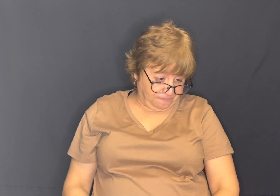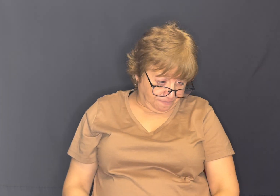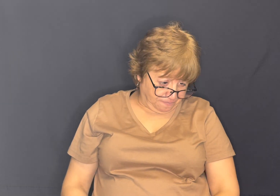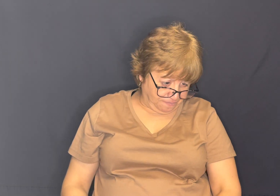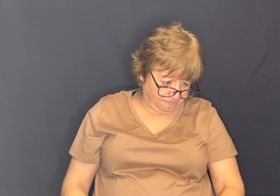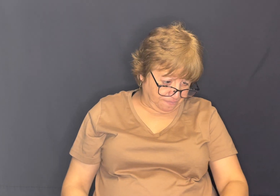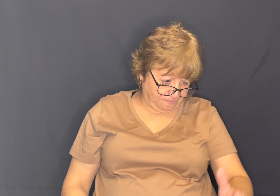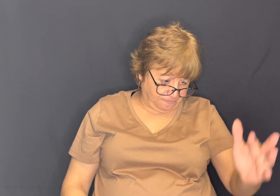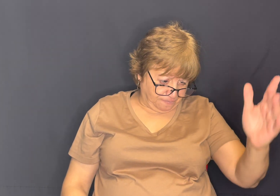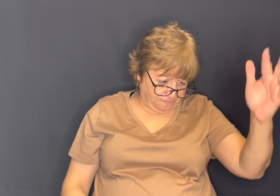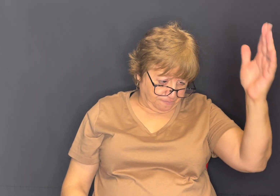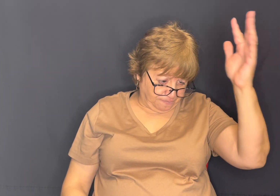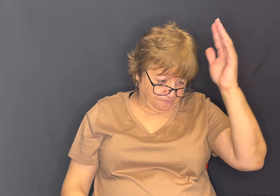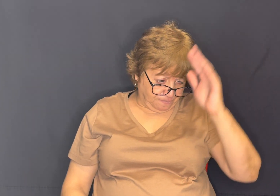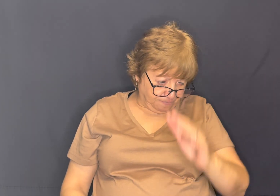Like the uprights for a field goal.